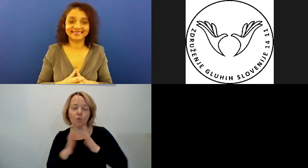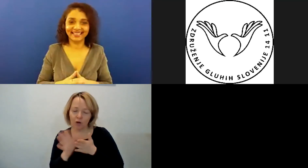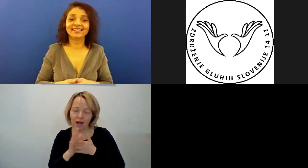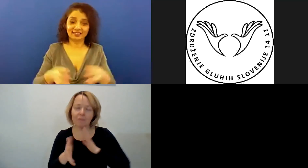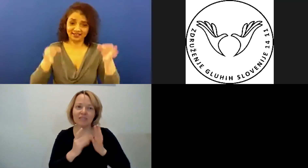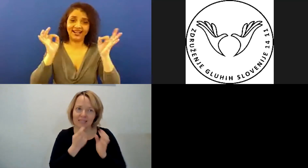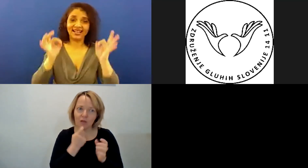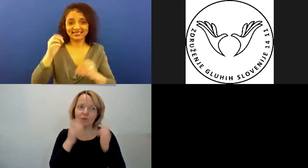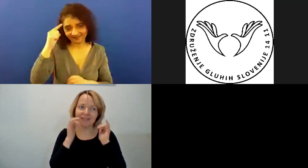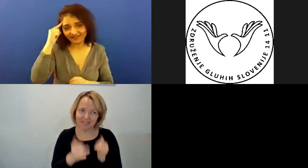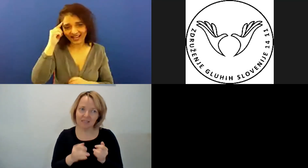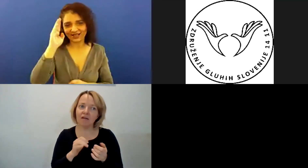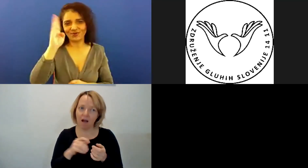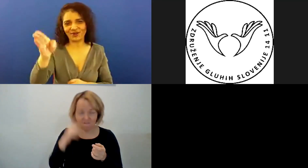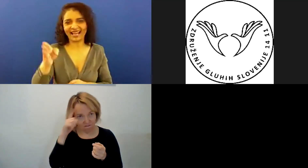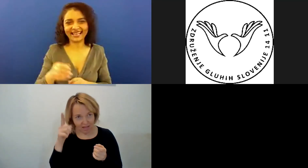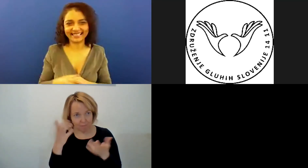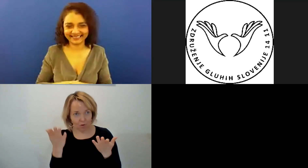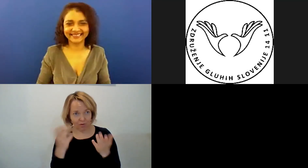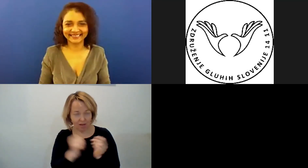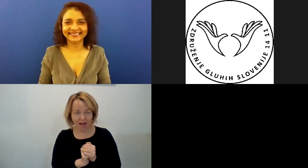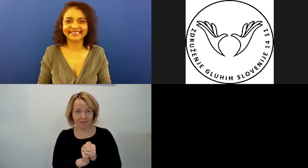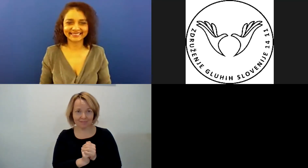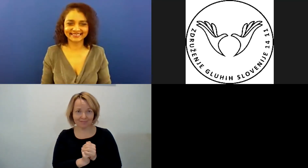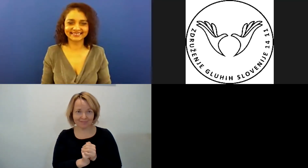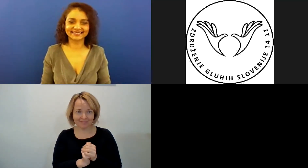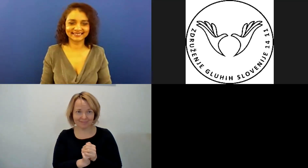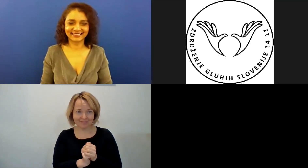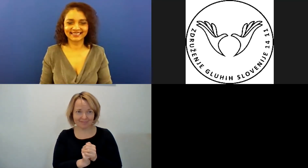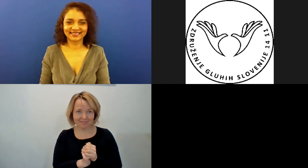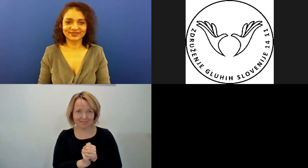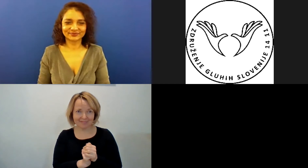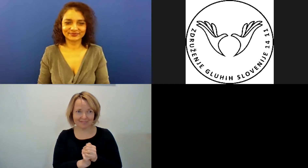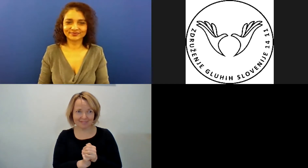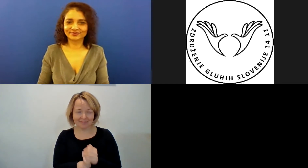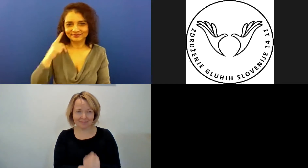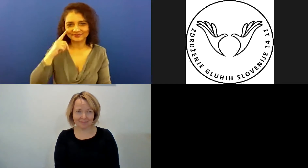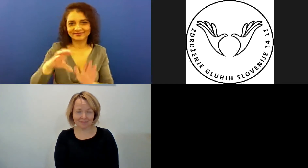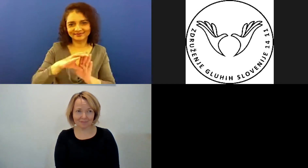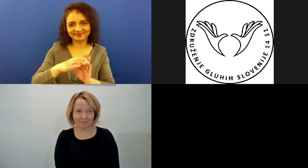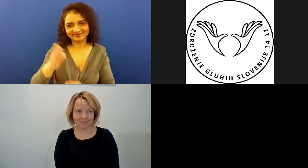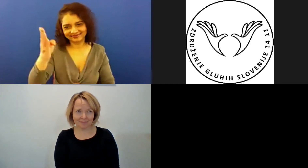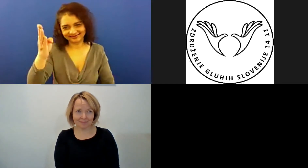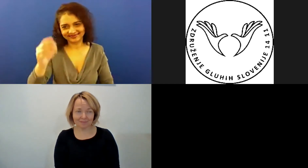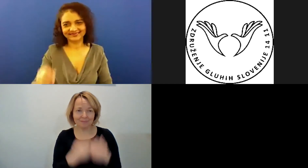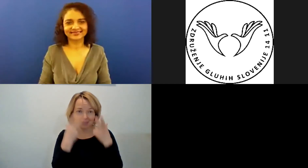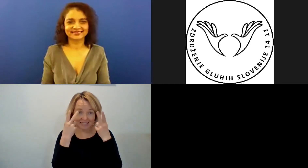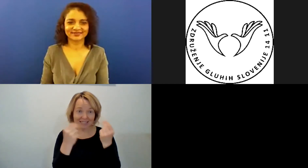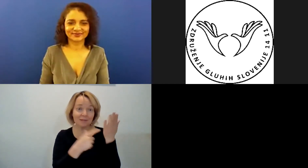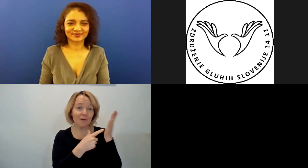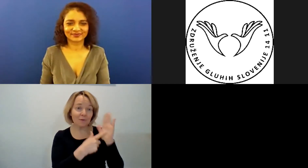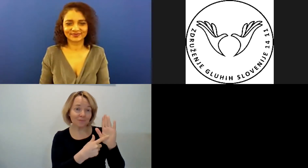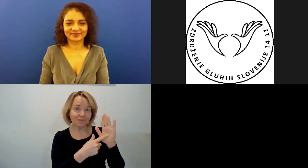But I just want to let you know that Roma deaf people have our own sign language, and one day, I'm sure our language will be